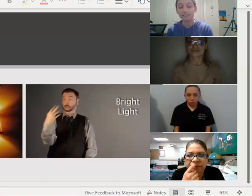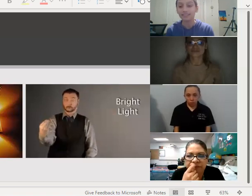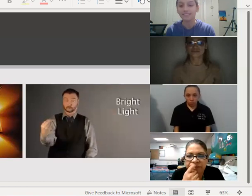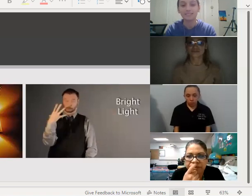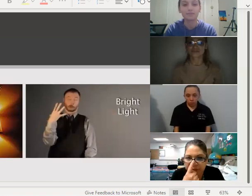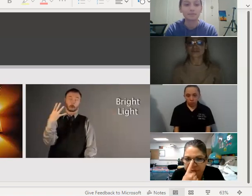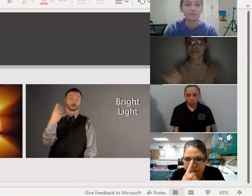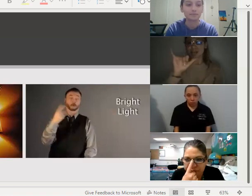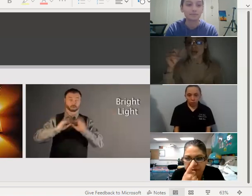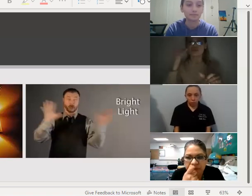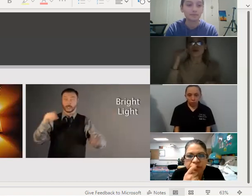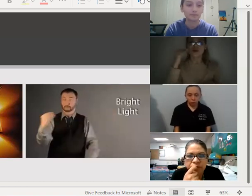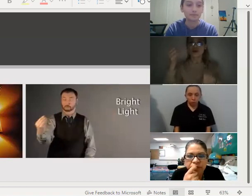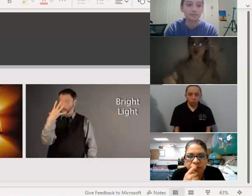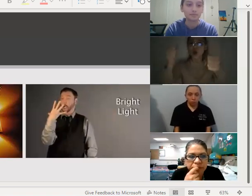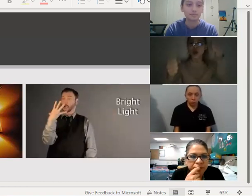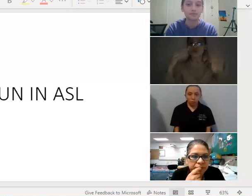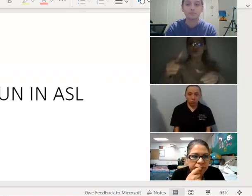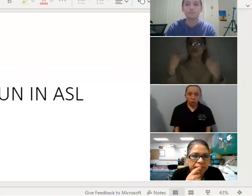blinding you. Yeah.